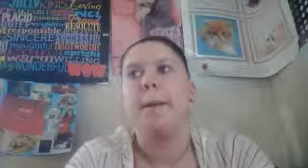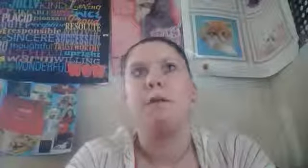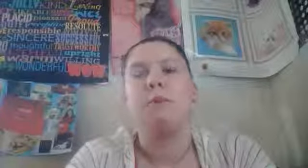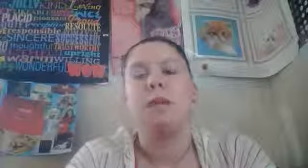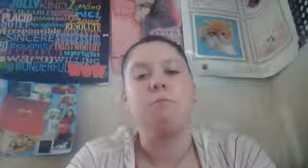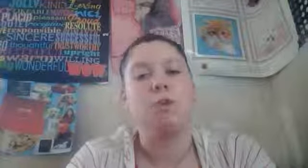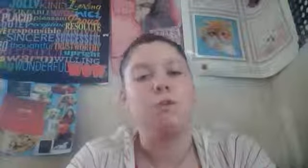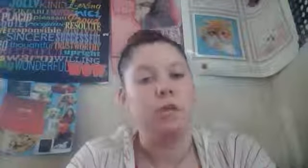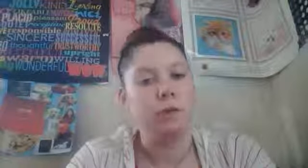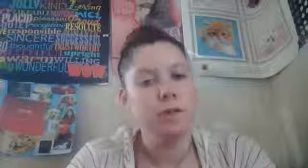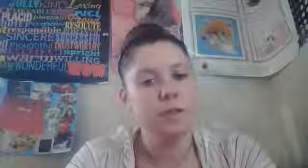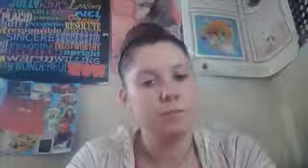be making more videos.